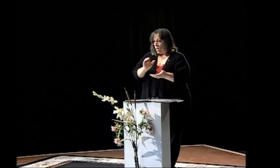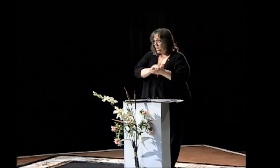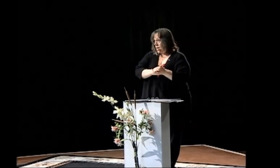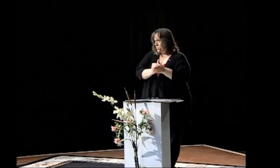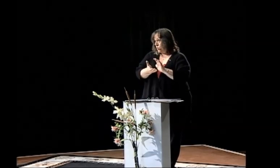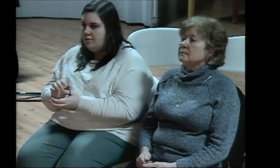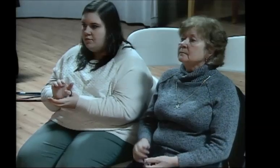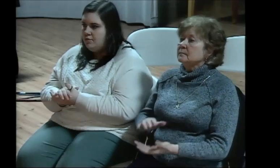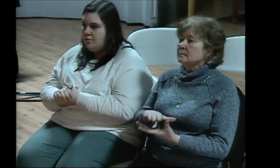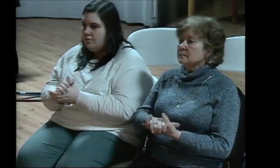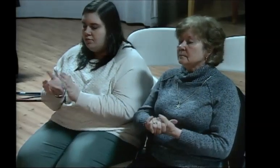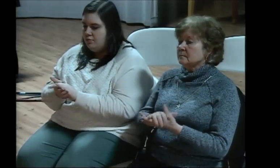Hamburger.